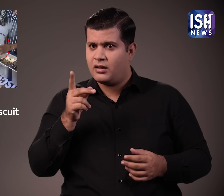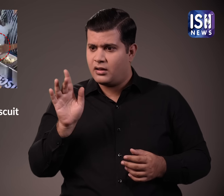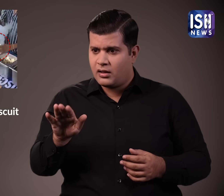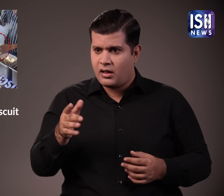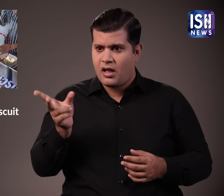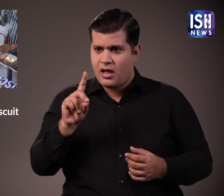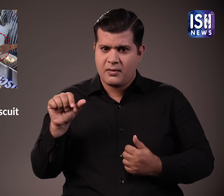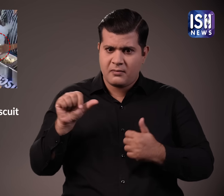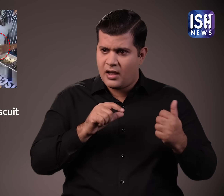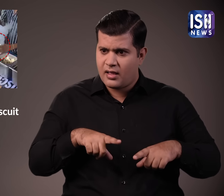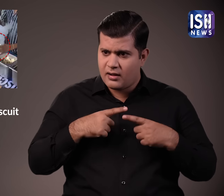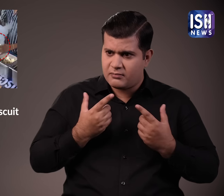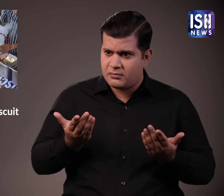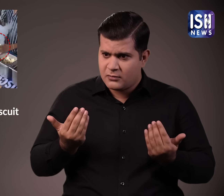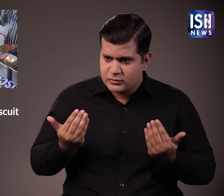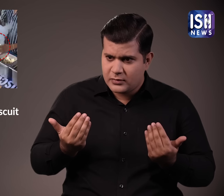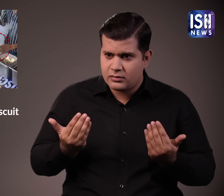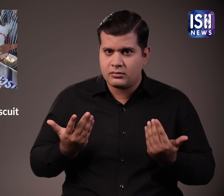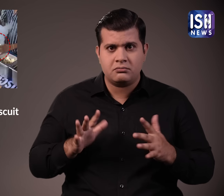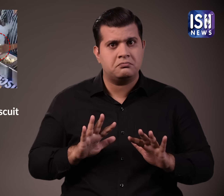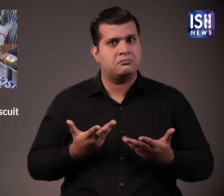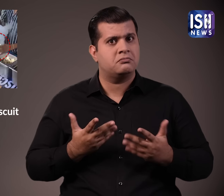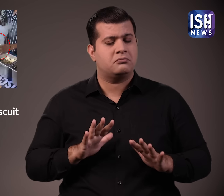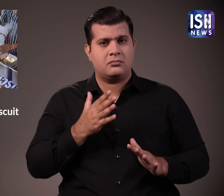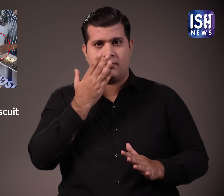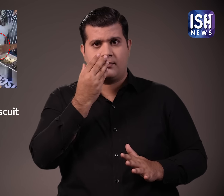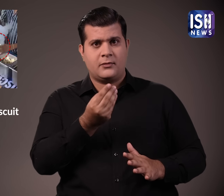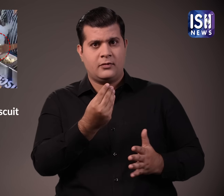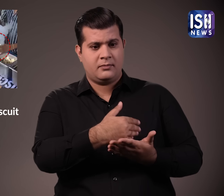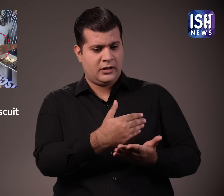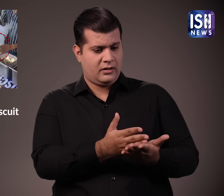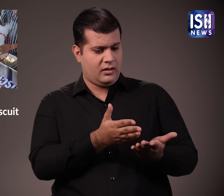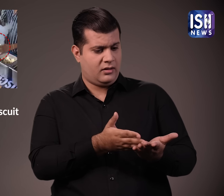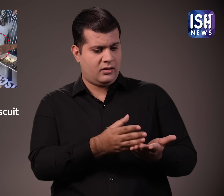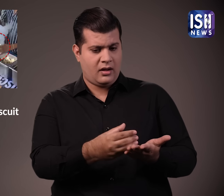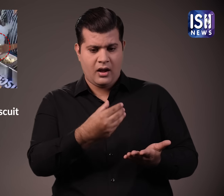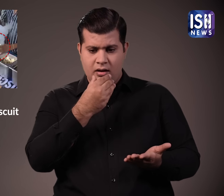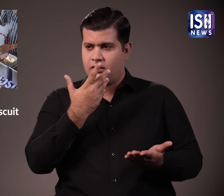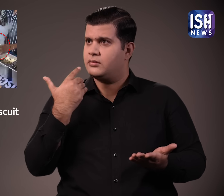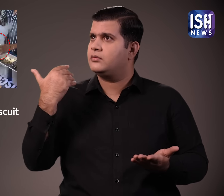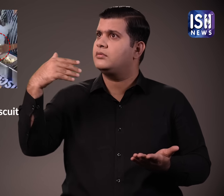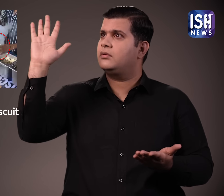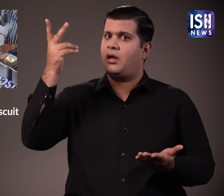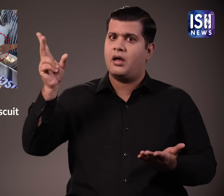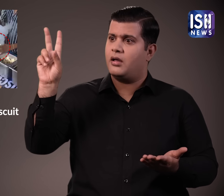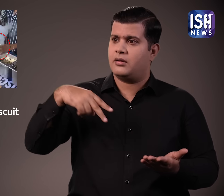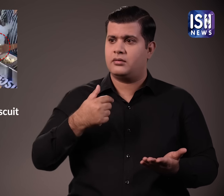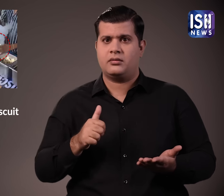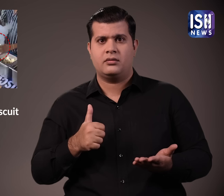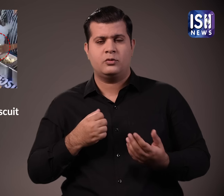Can we bring her back to life again? No. It's shocking to know how she lost her life just by eating